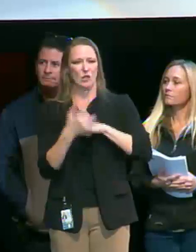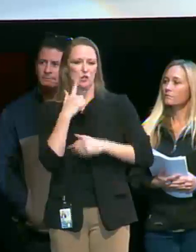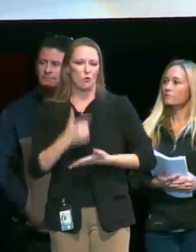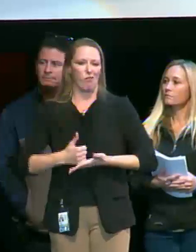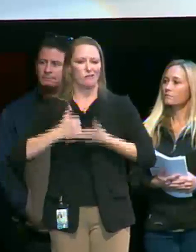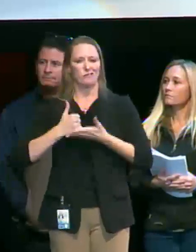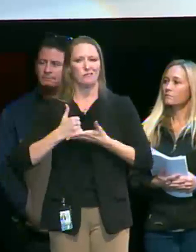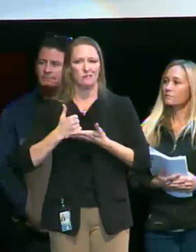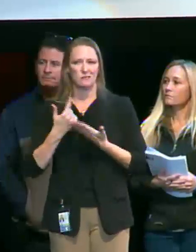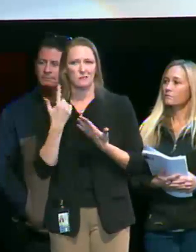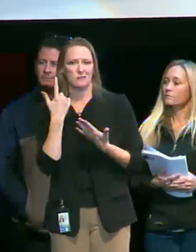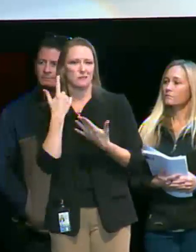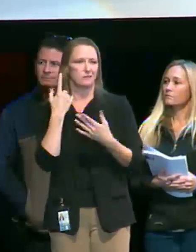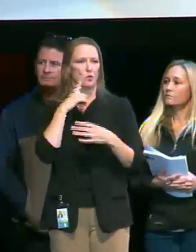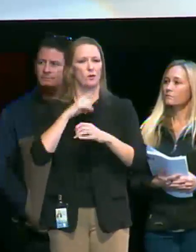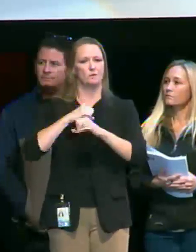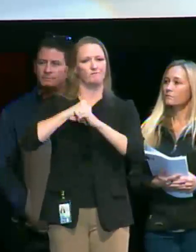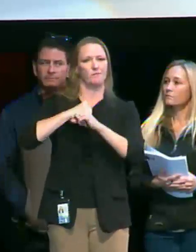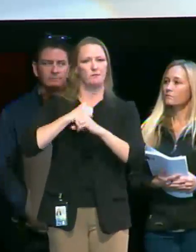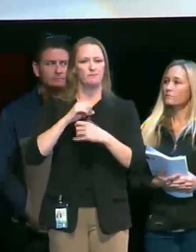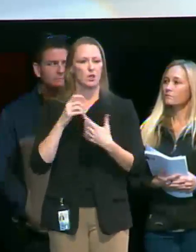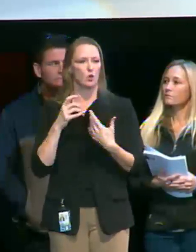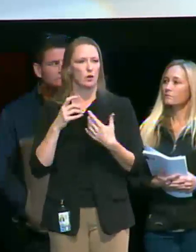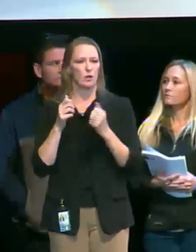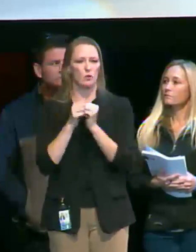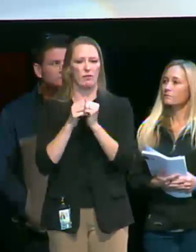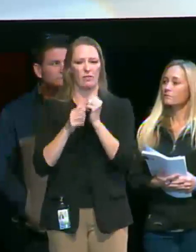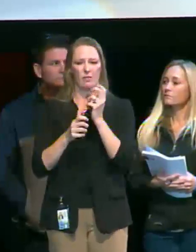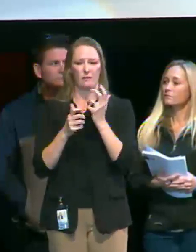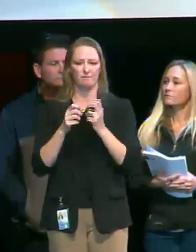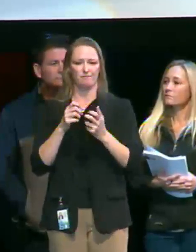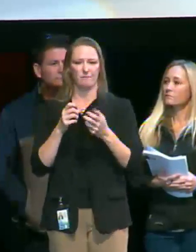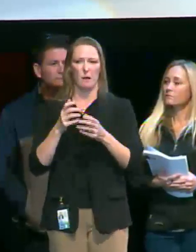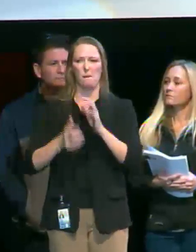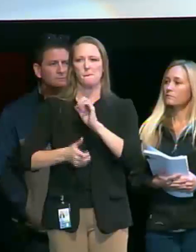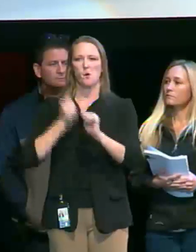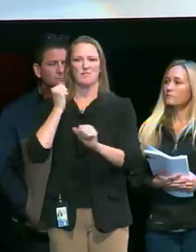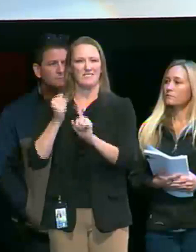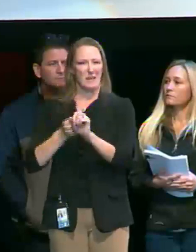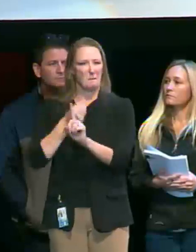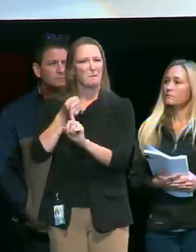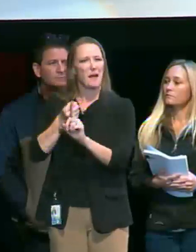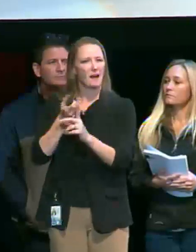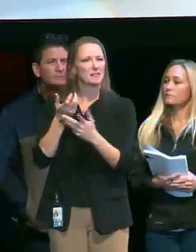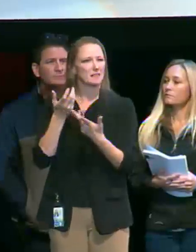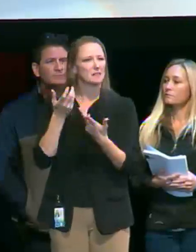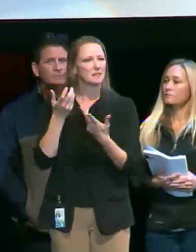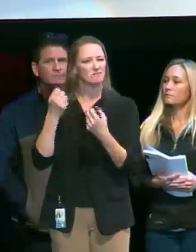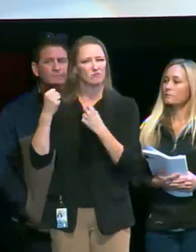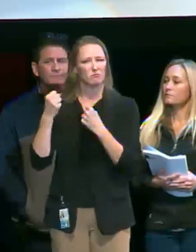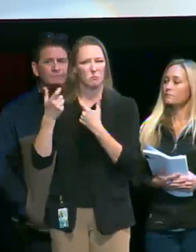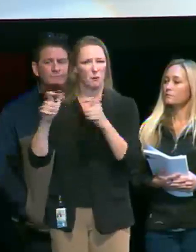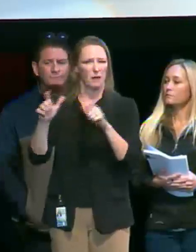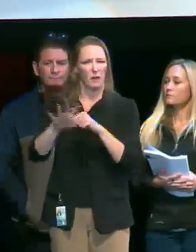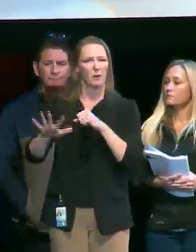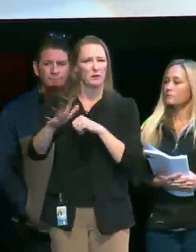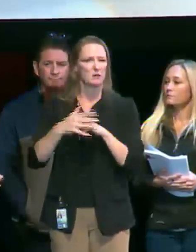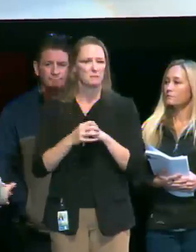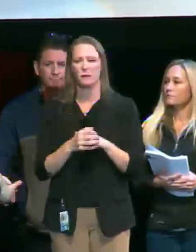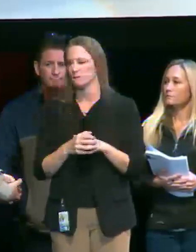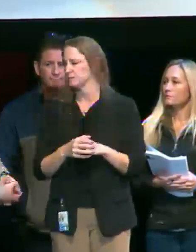assist in security in some of the areas where we've had the most impact in terms of keeping them secure. Thank